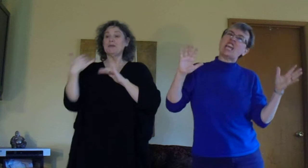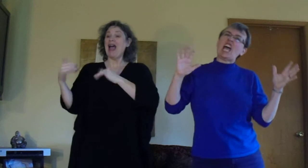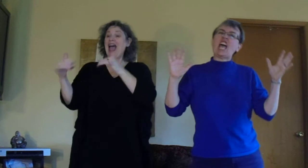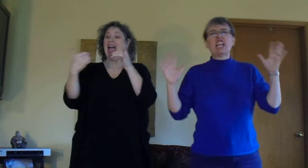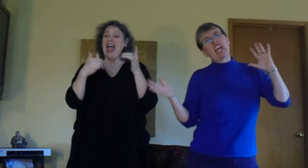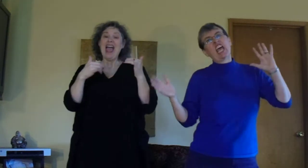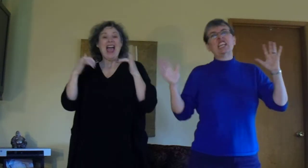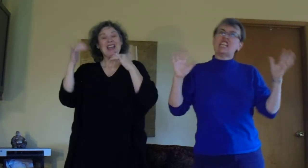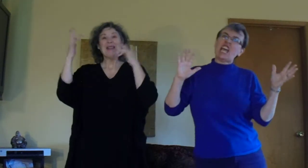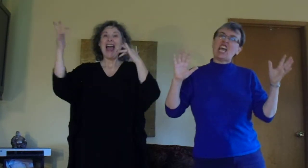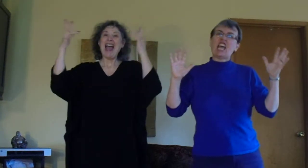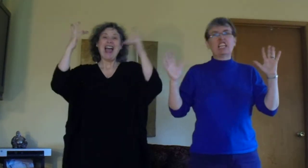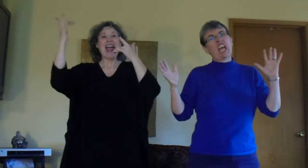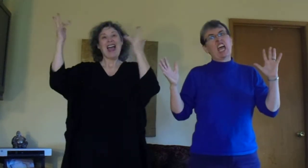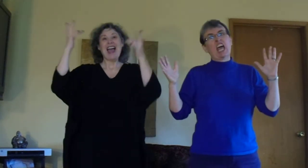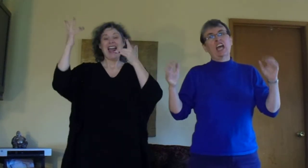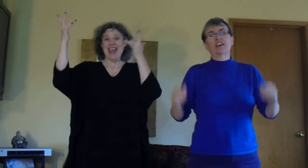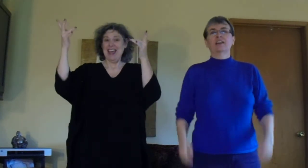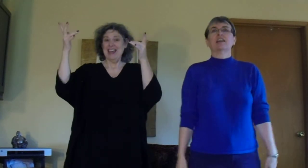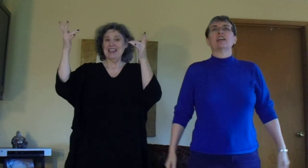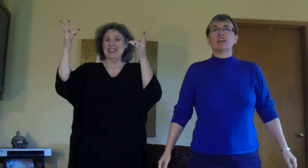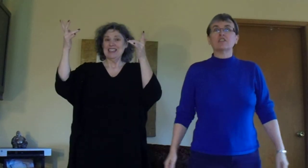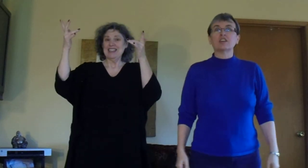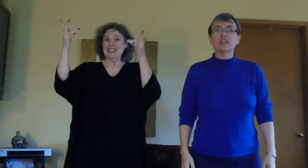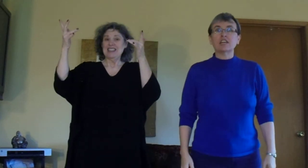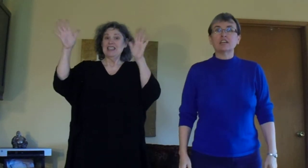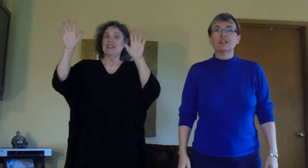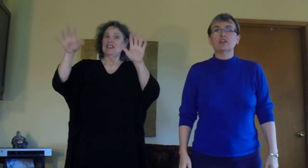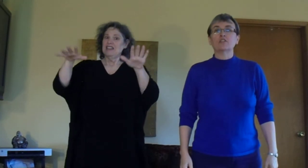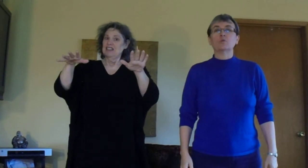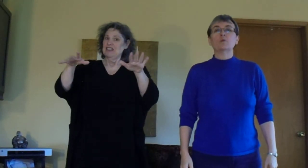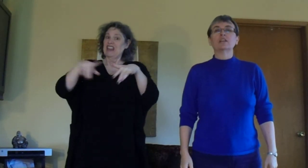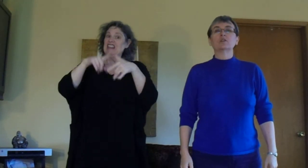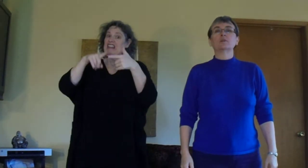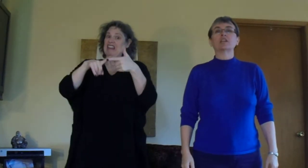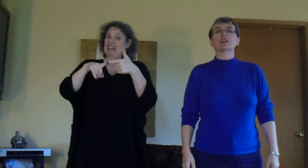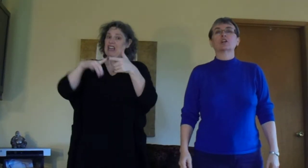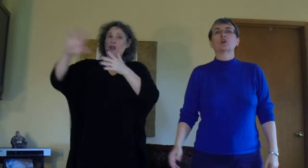na, na, na, na, na. And then the wind would get going.